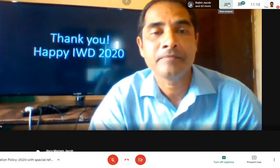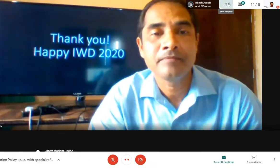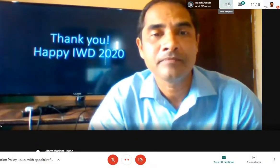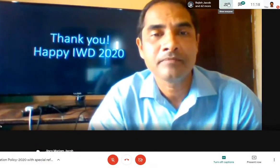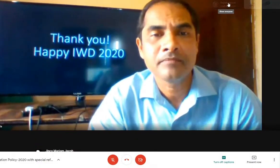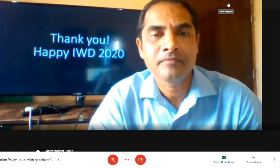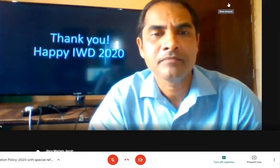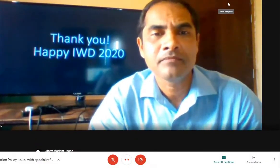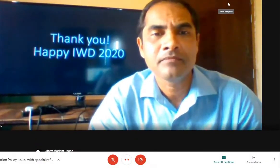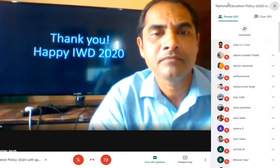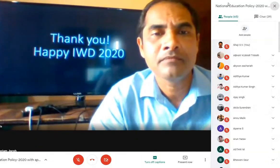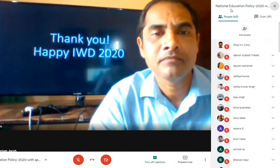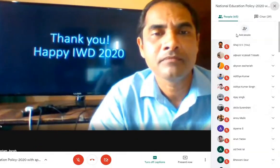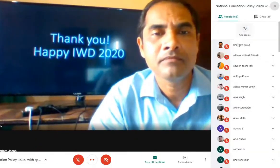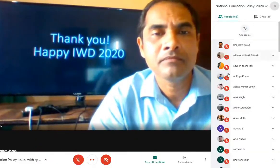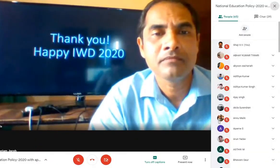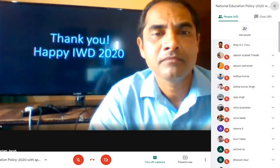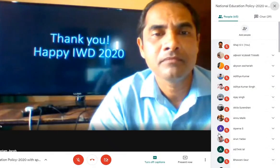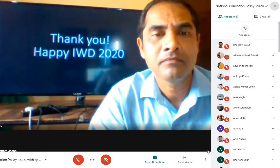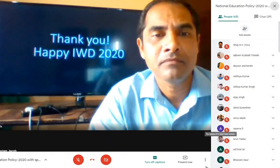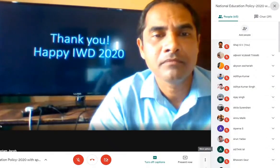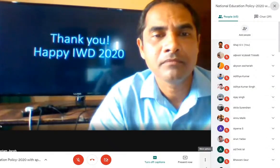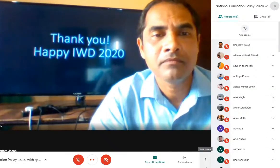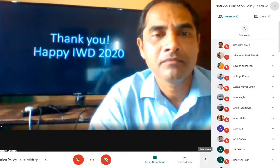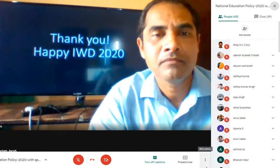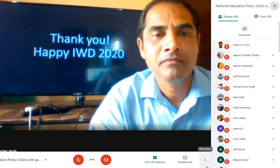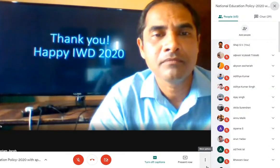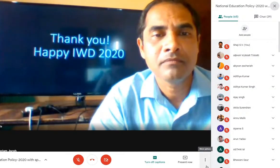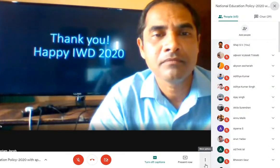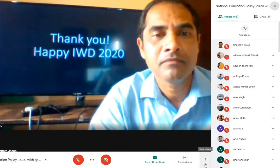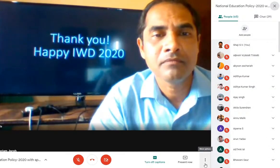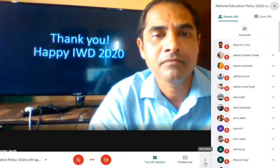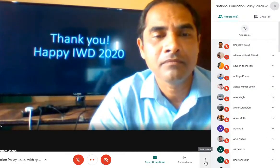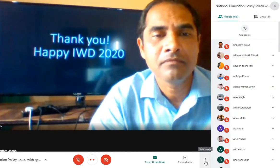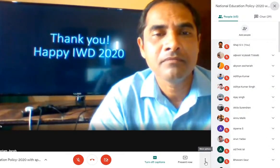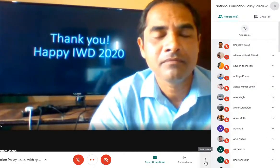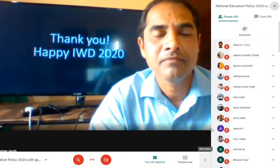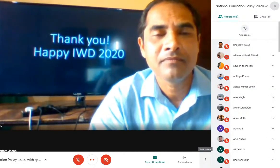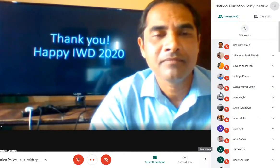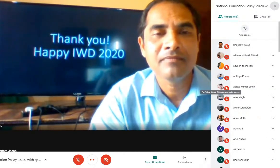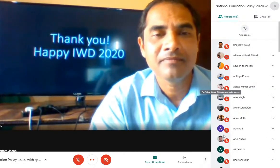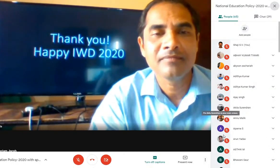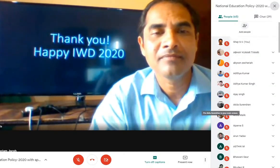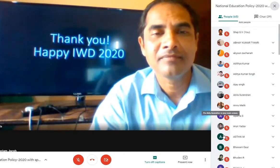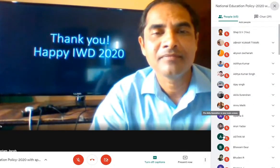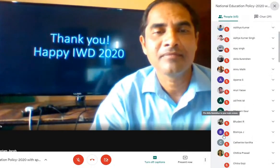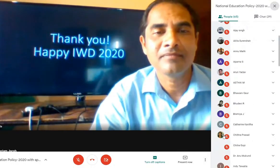What role Shivaji sees of deaf leaders in implementing NEP?